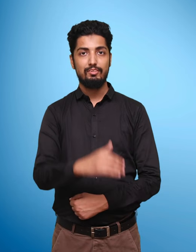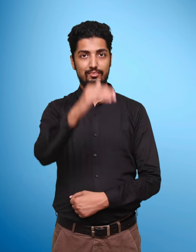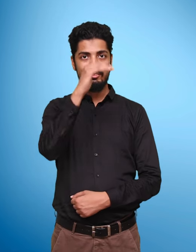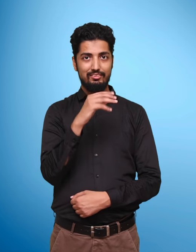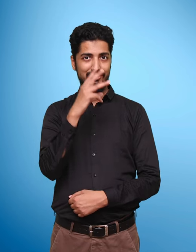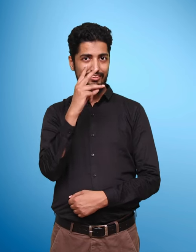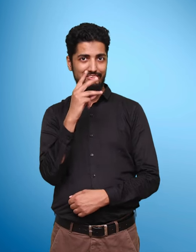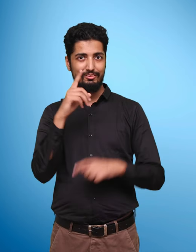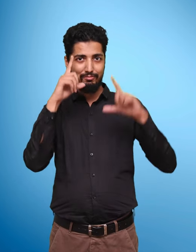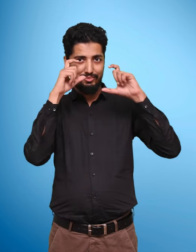Row 3.